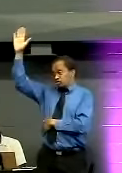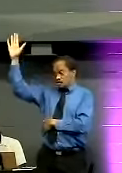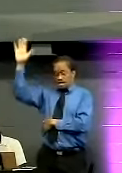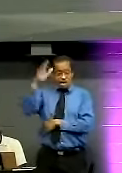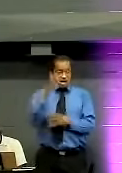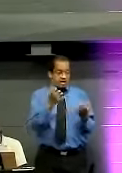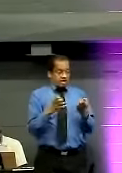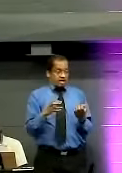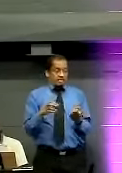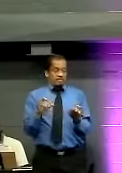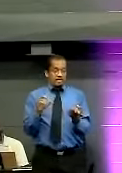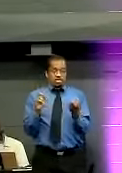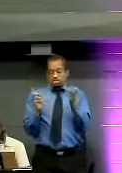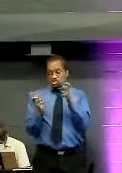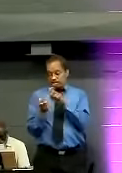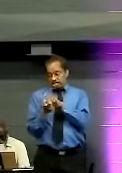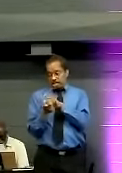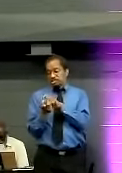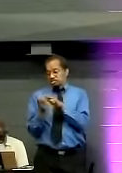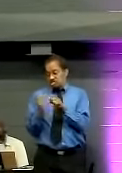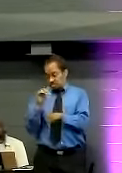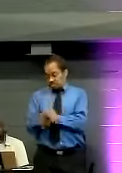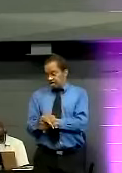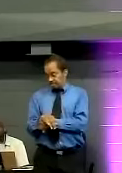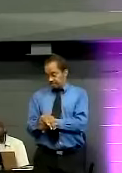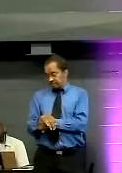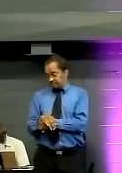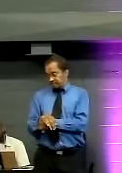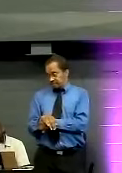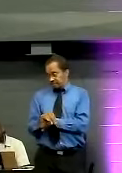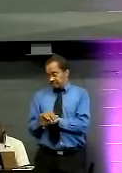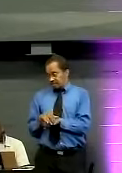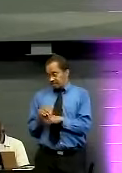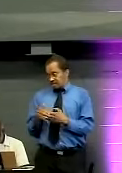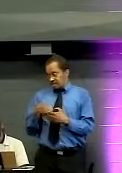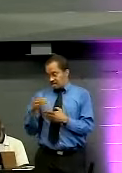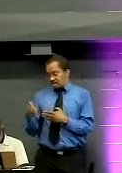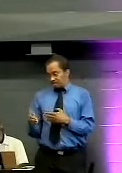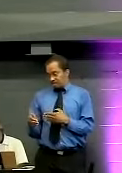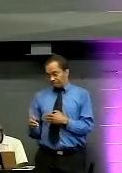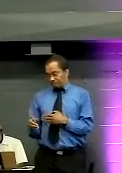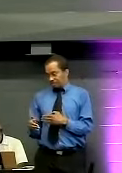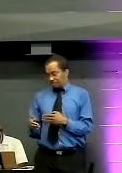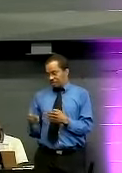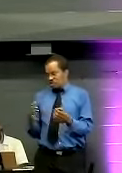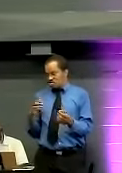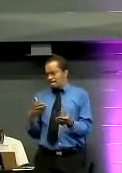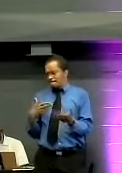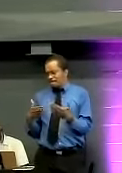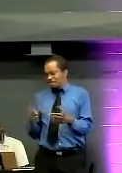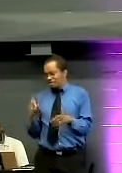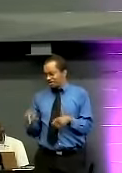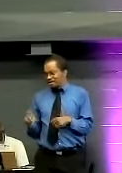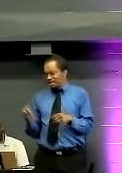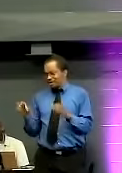to God. You want to restore your relationship to God. Next, maybe you just need a church home, right?